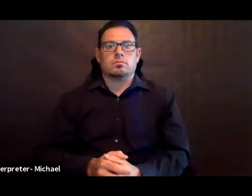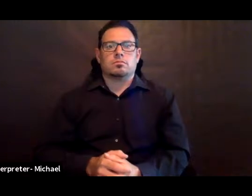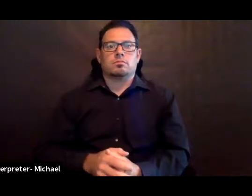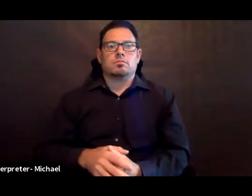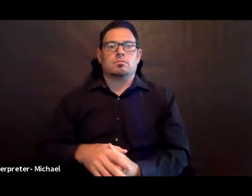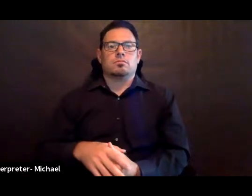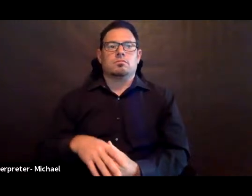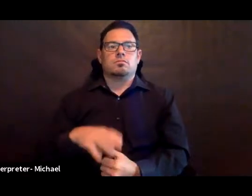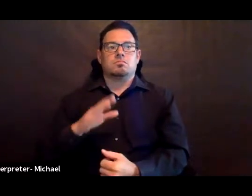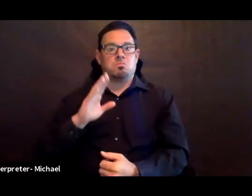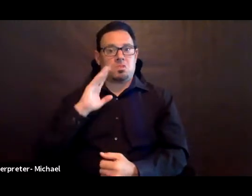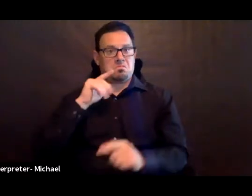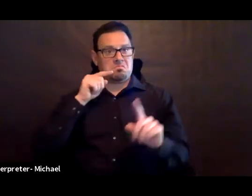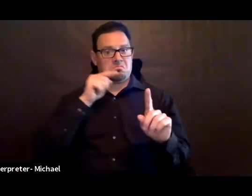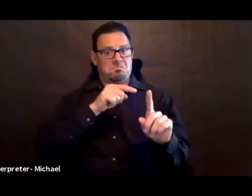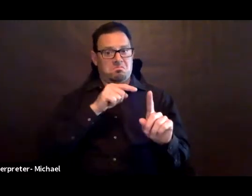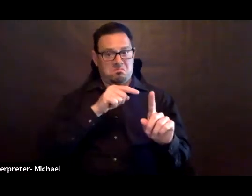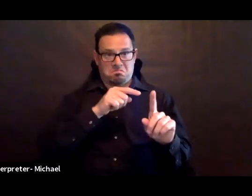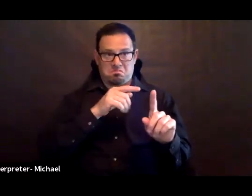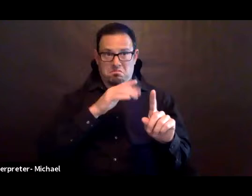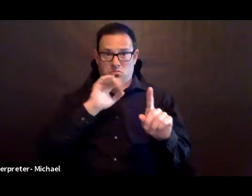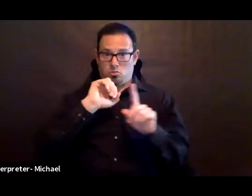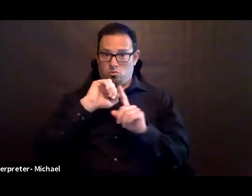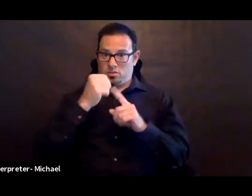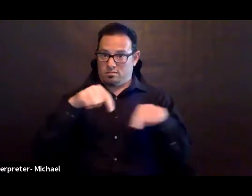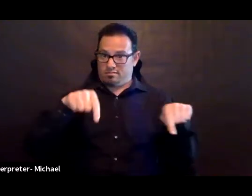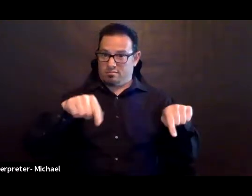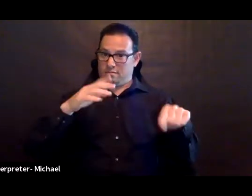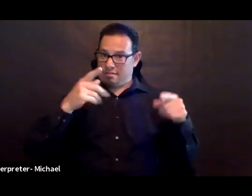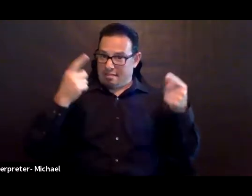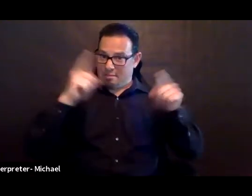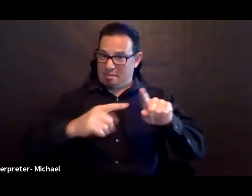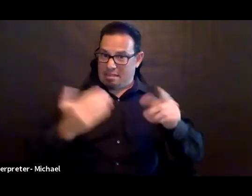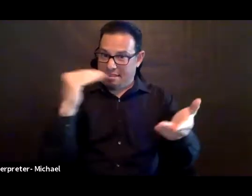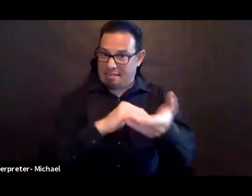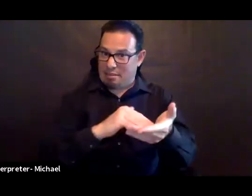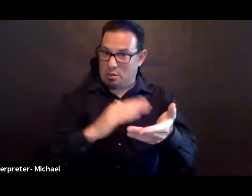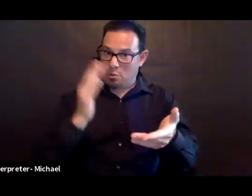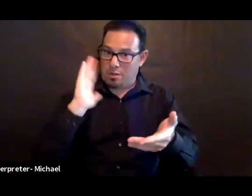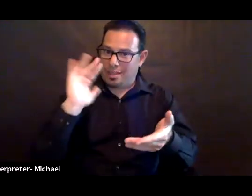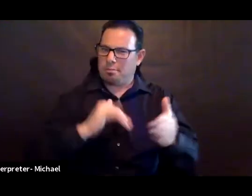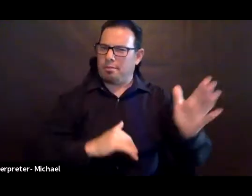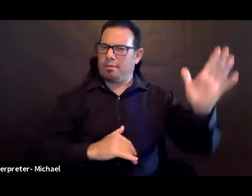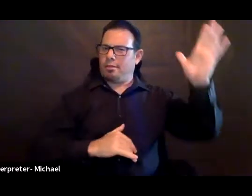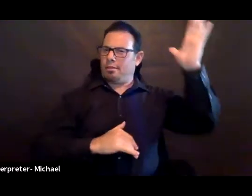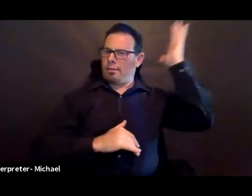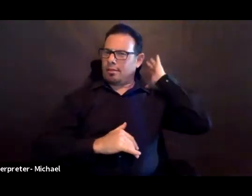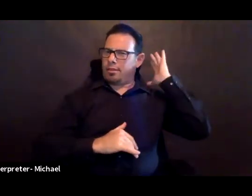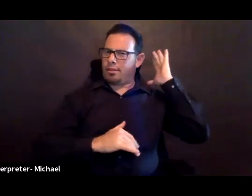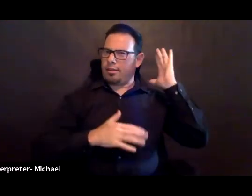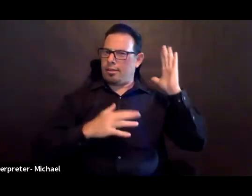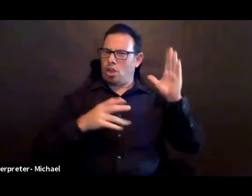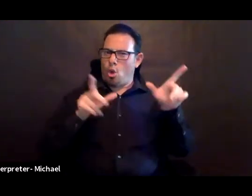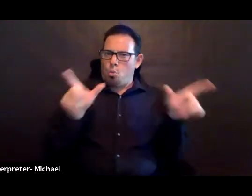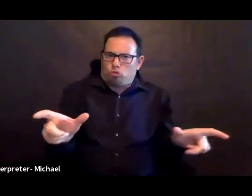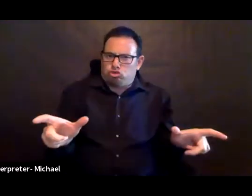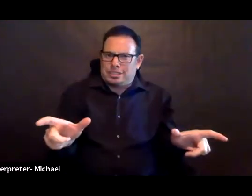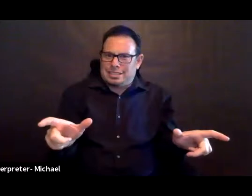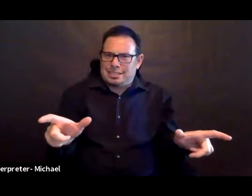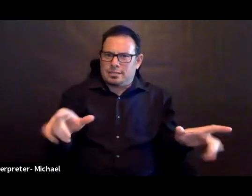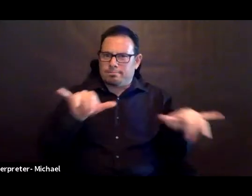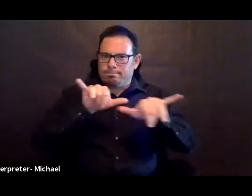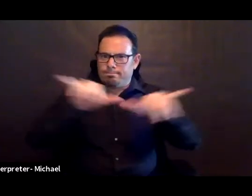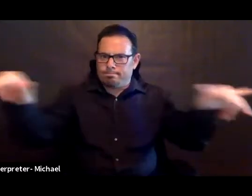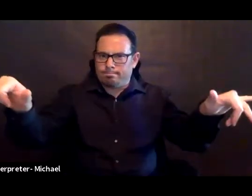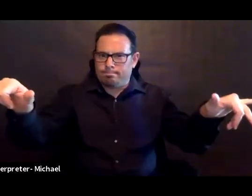Well, Bill, I think, as the governor has said repeatedly, we continue to try to look at the facts and see